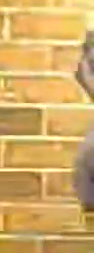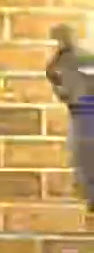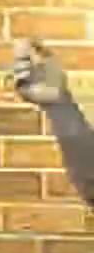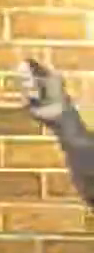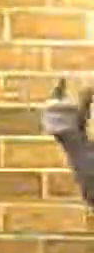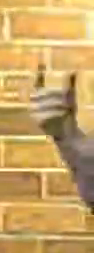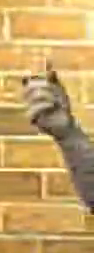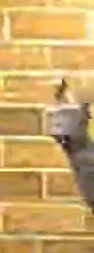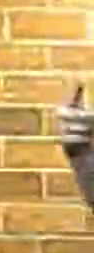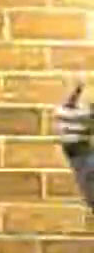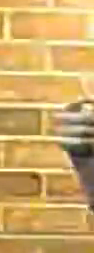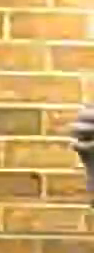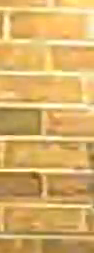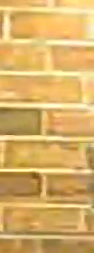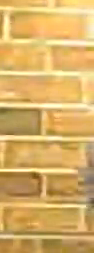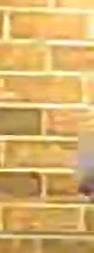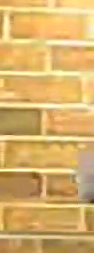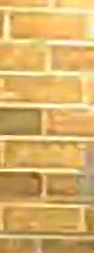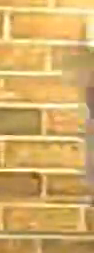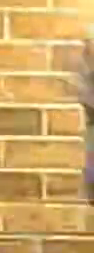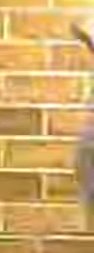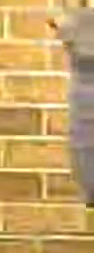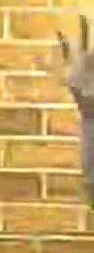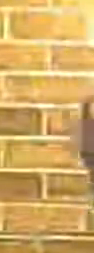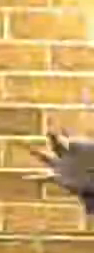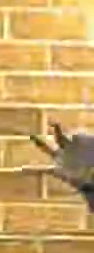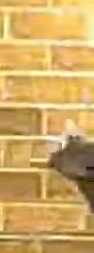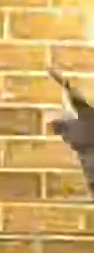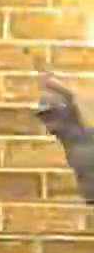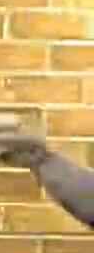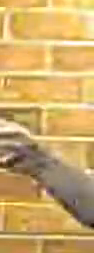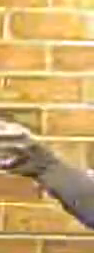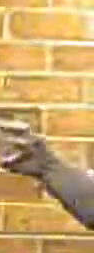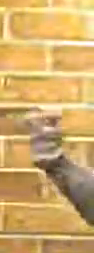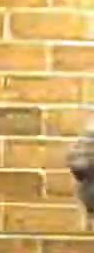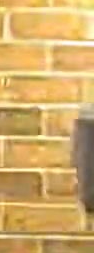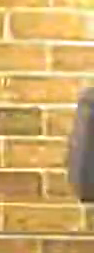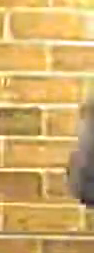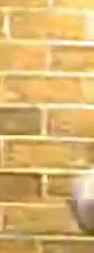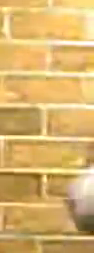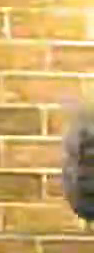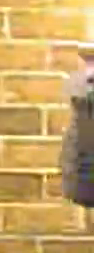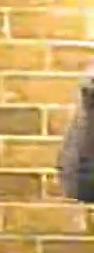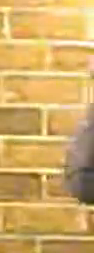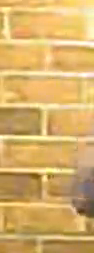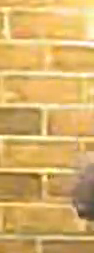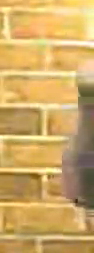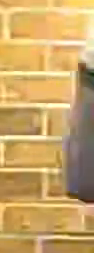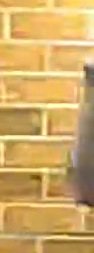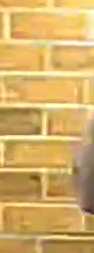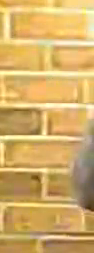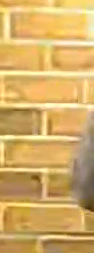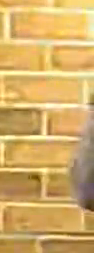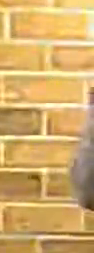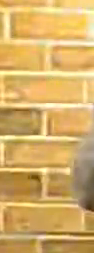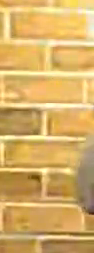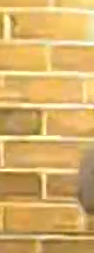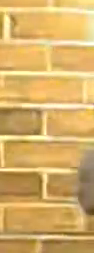email to Mr. Burgess asking the question. He referred it on to David Armstrong.